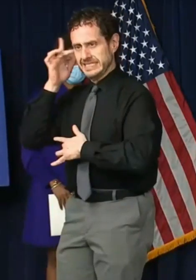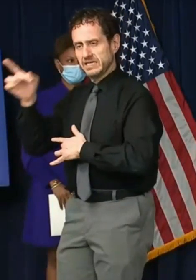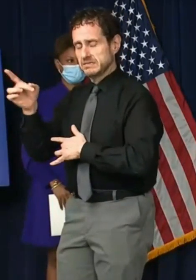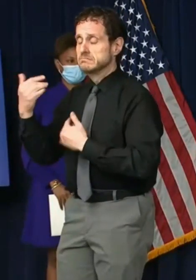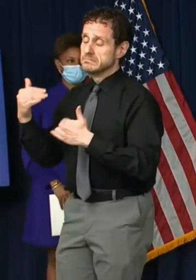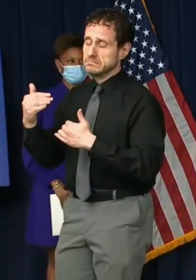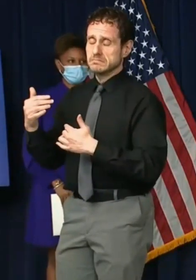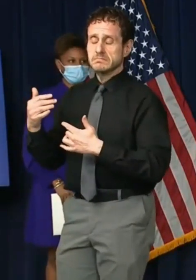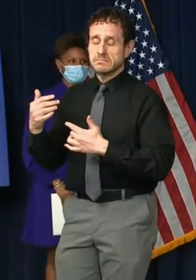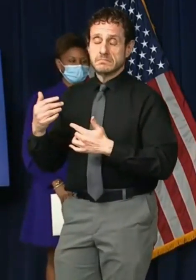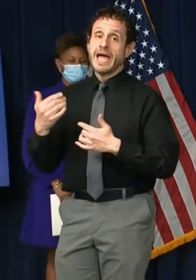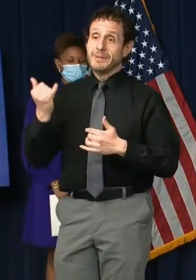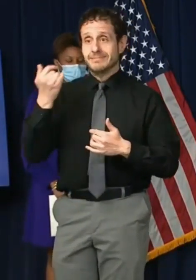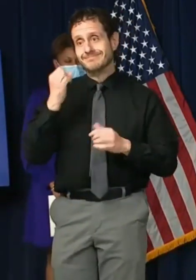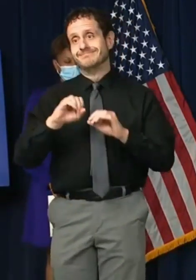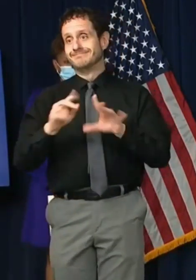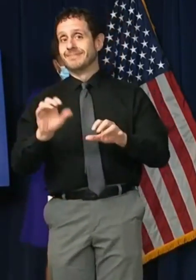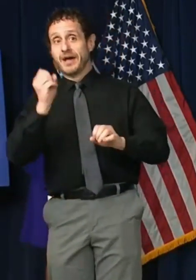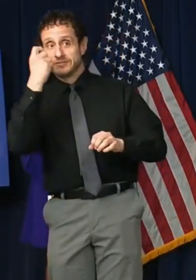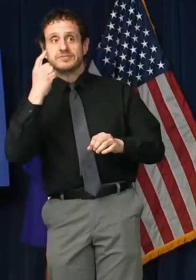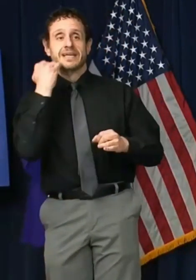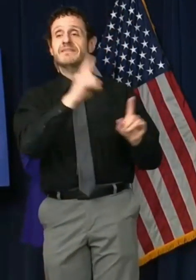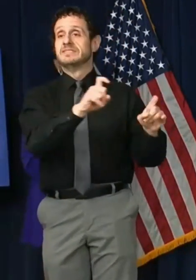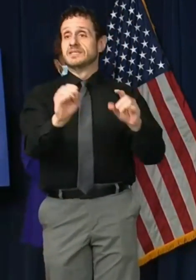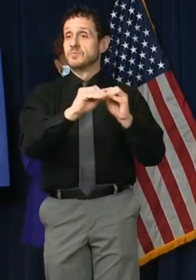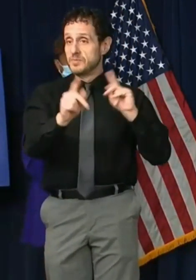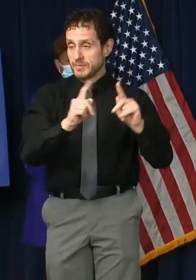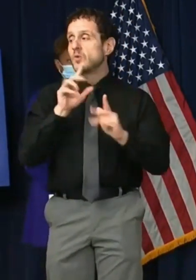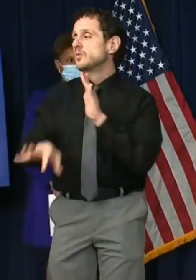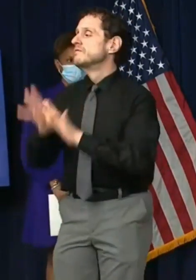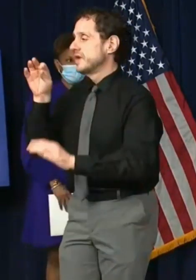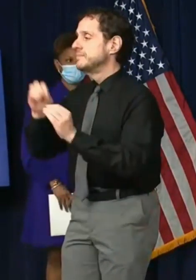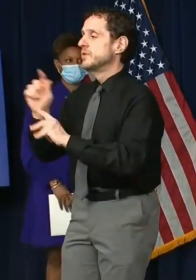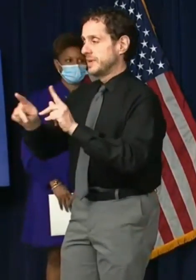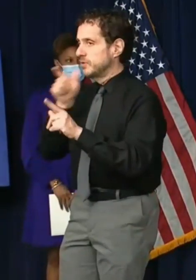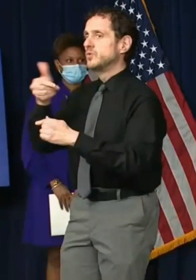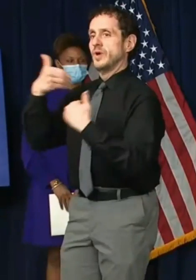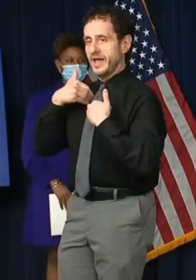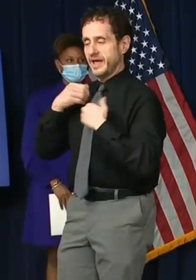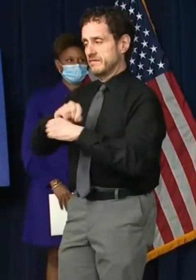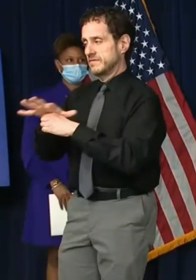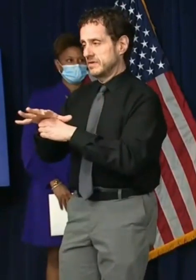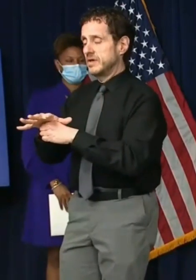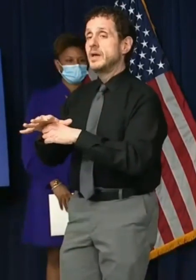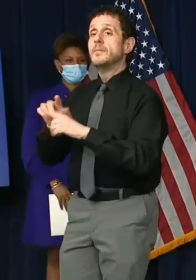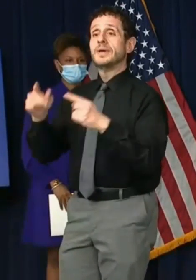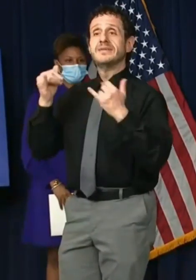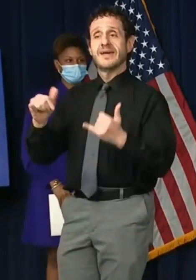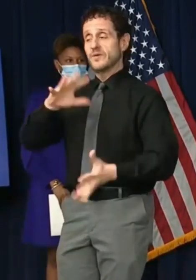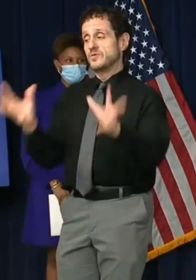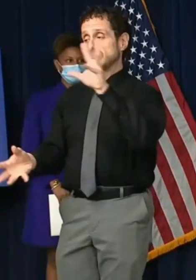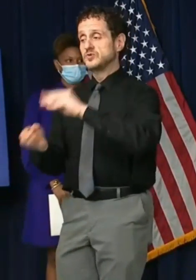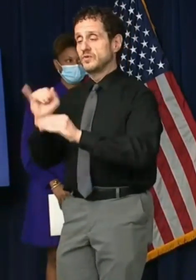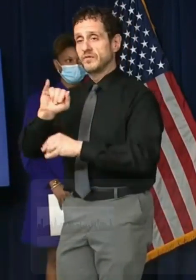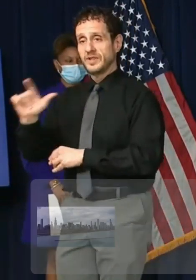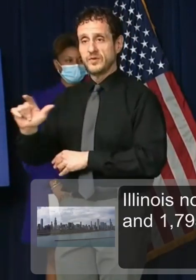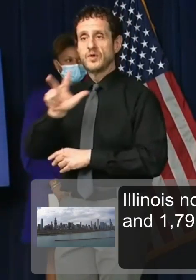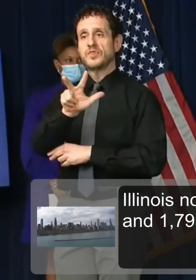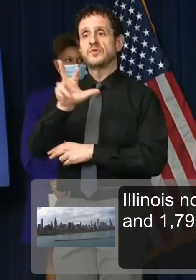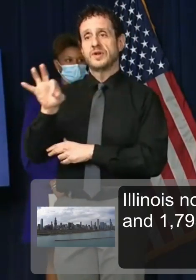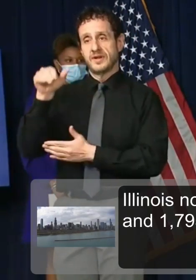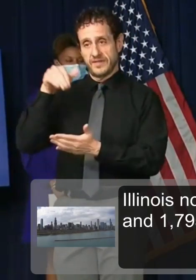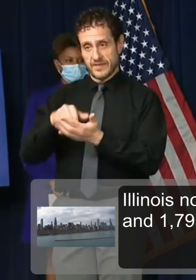people, you are going to find more cases. That brings our total case count for the state of Illinois to